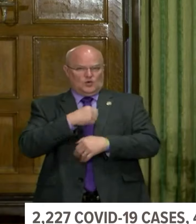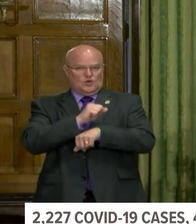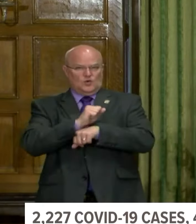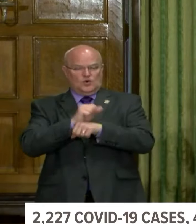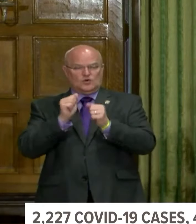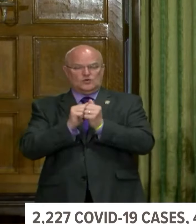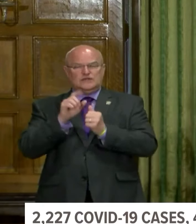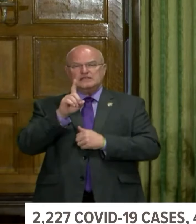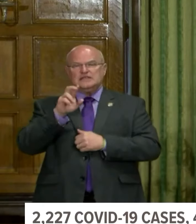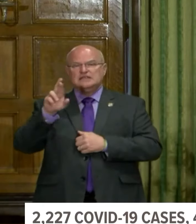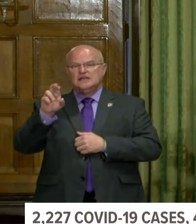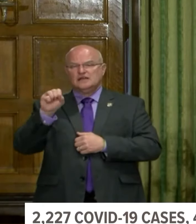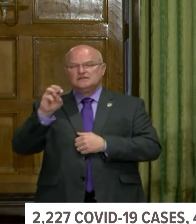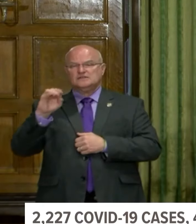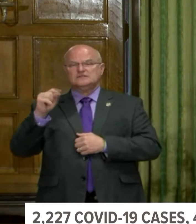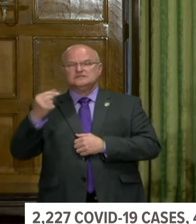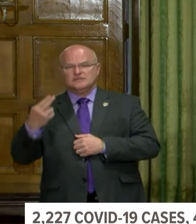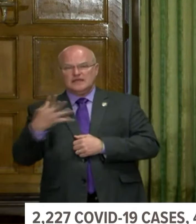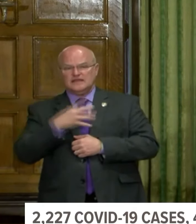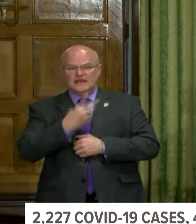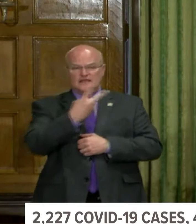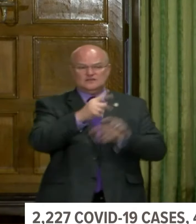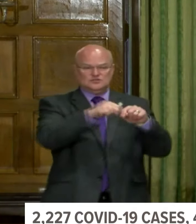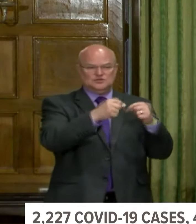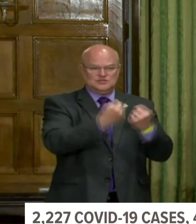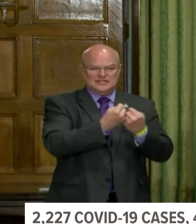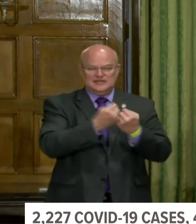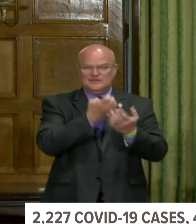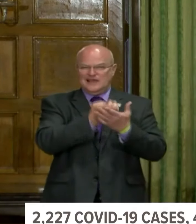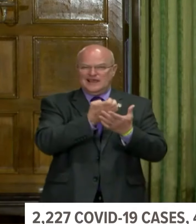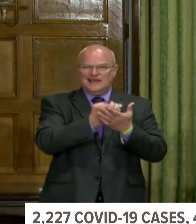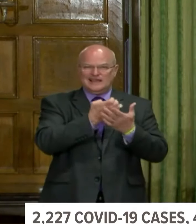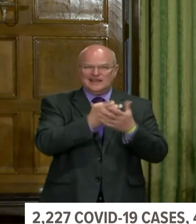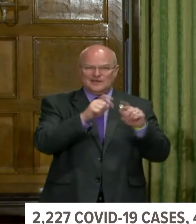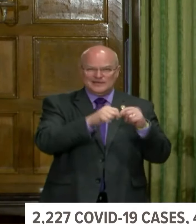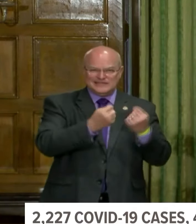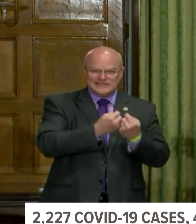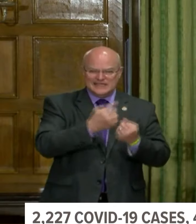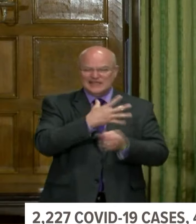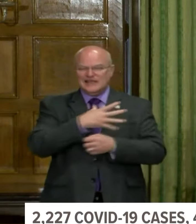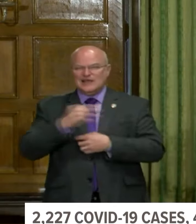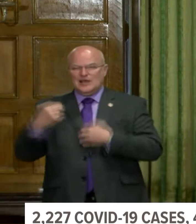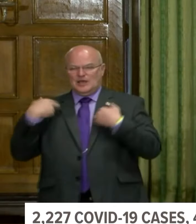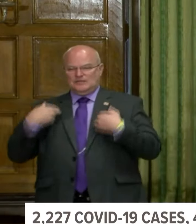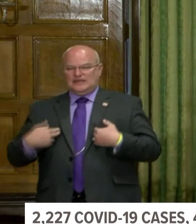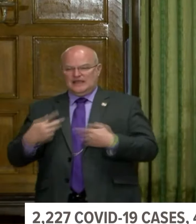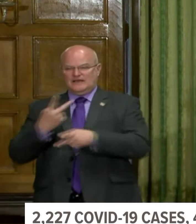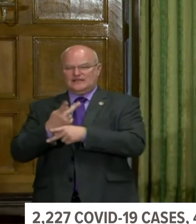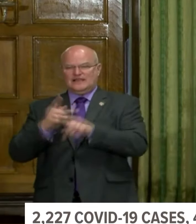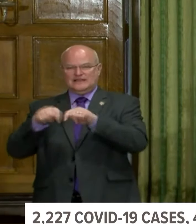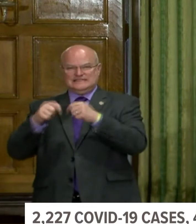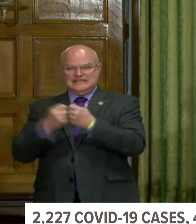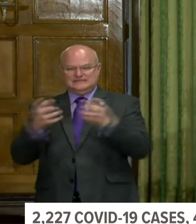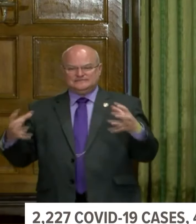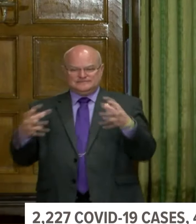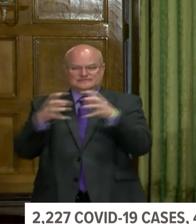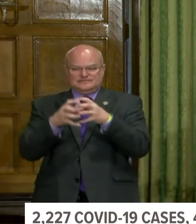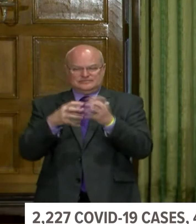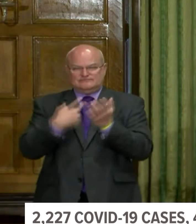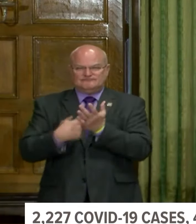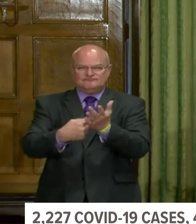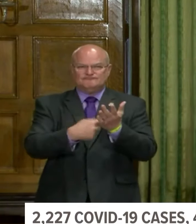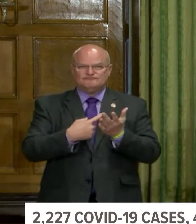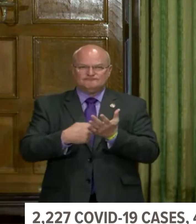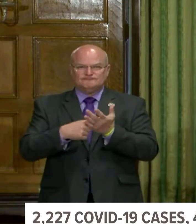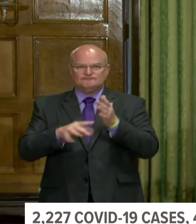with Dr. Smith and the 2 teams together, the economic team and the healthcare team, and try to